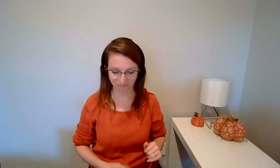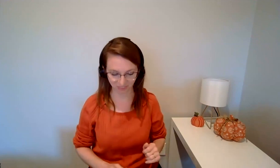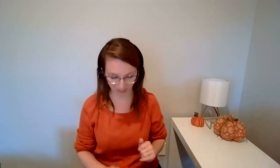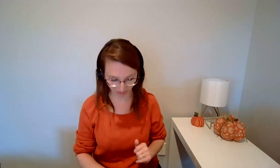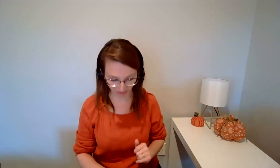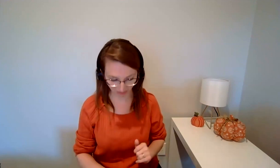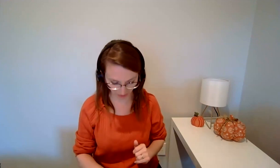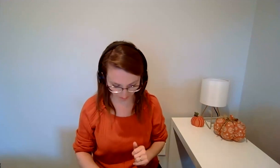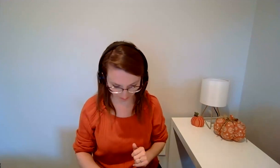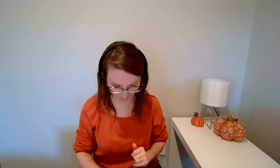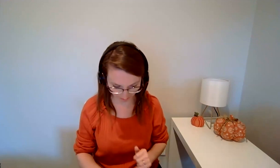okay. Very good.